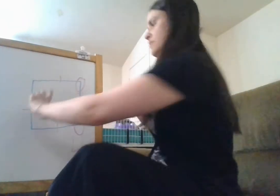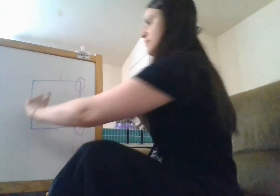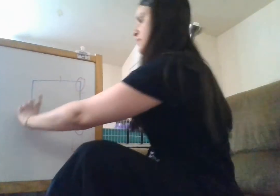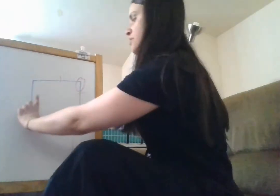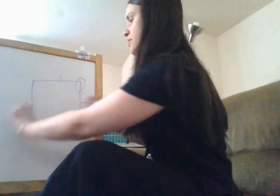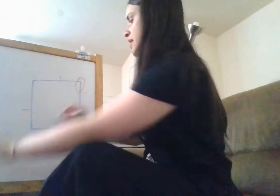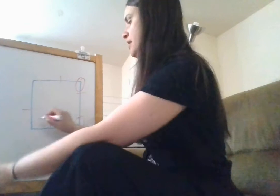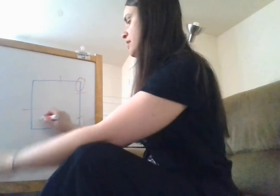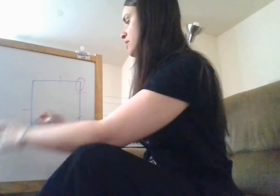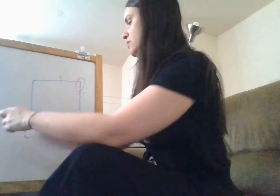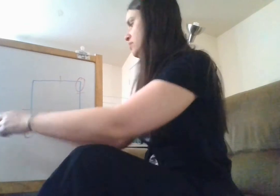3,